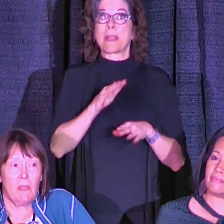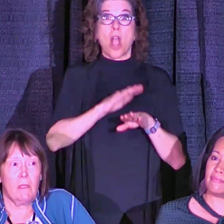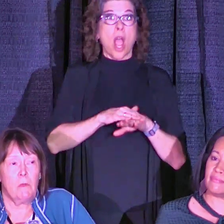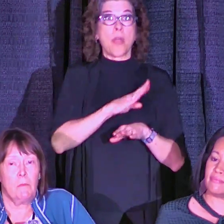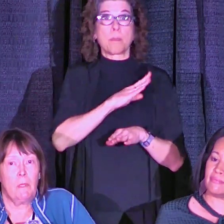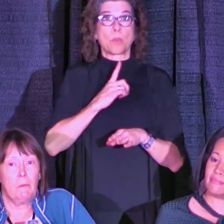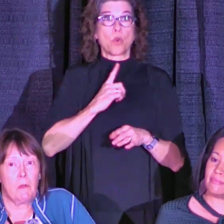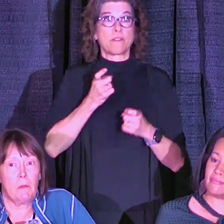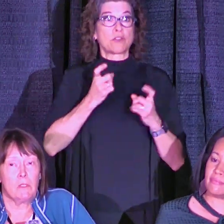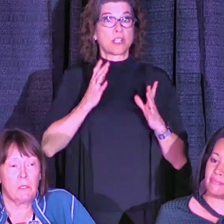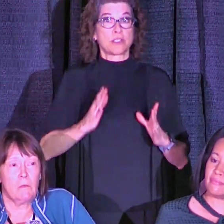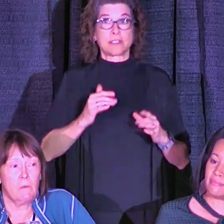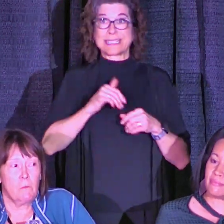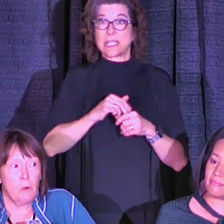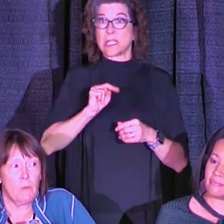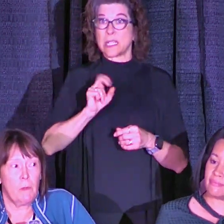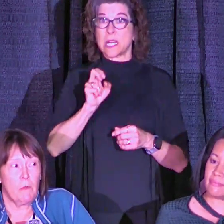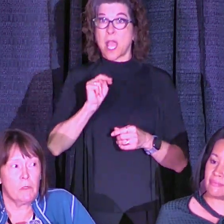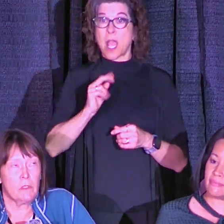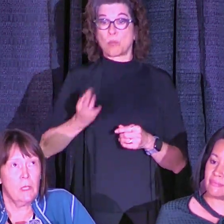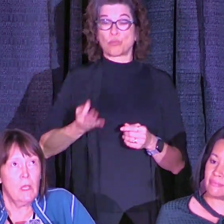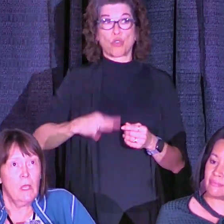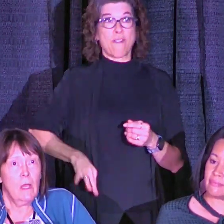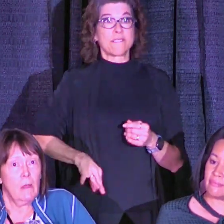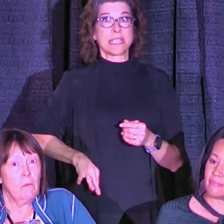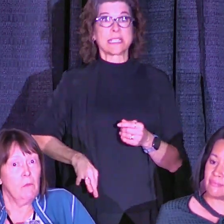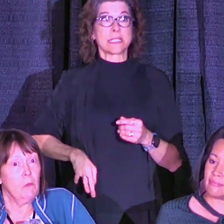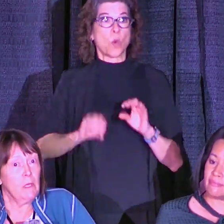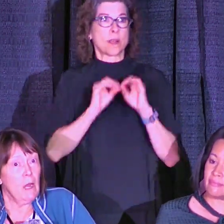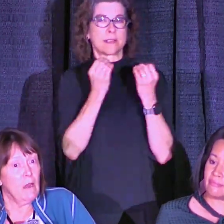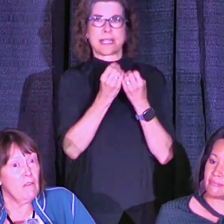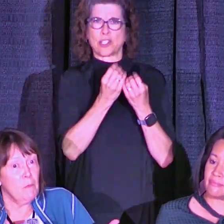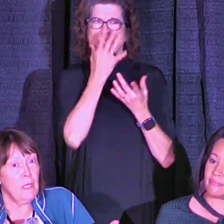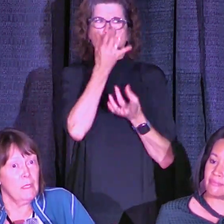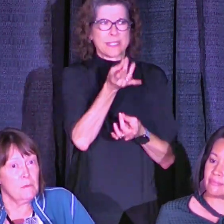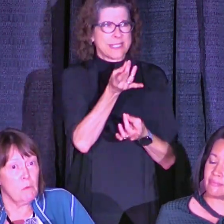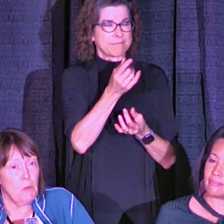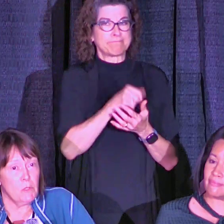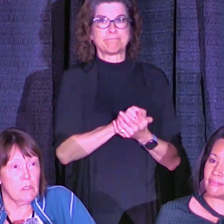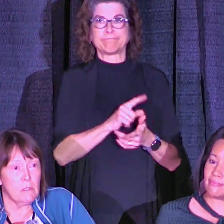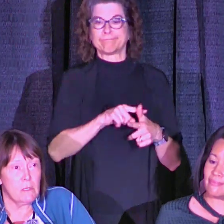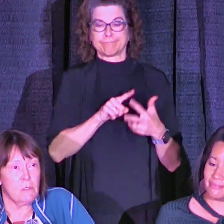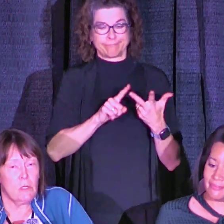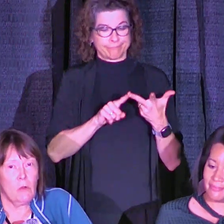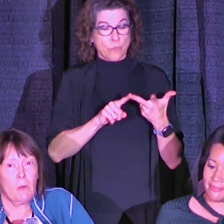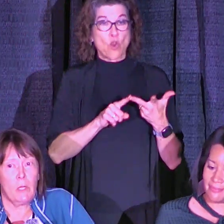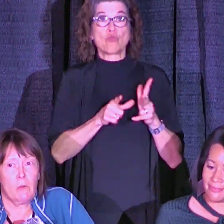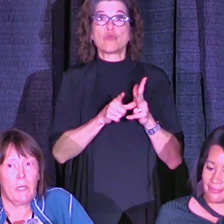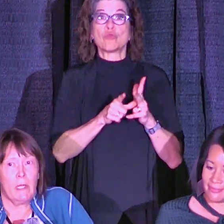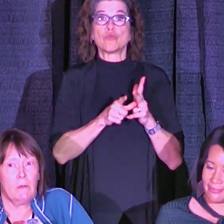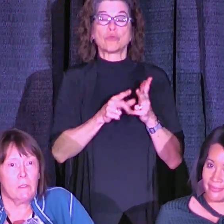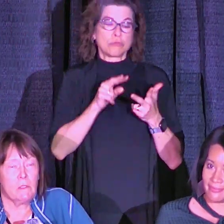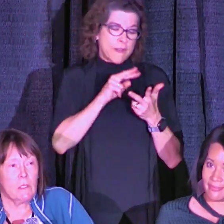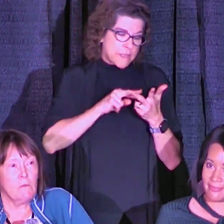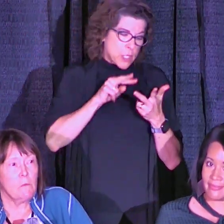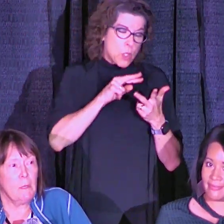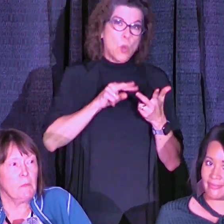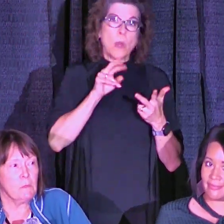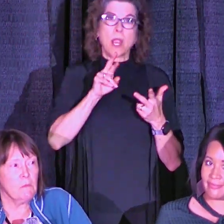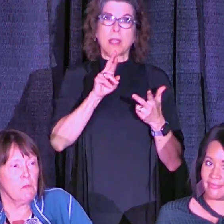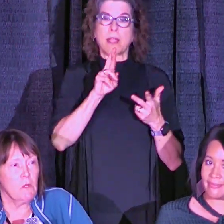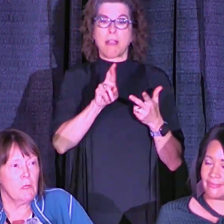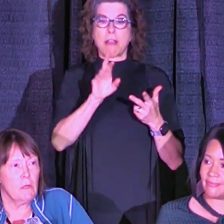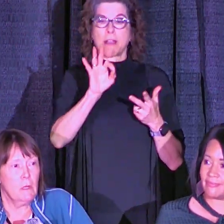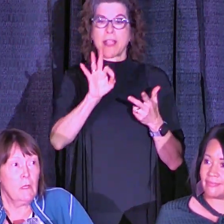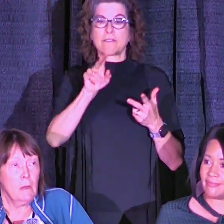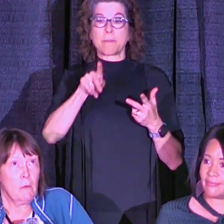very valuable, and people are always looking for board members. Reviewing RFPs, proposals. I'm sure OEL right now is looking for people